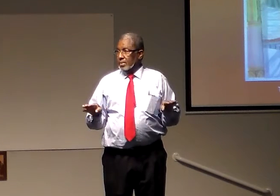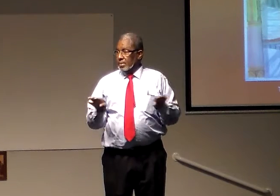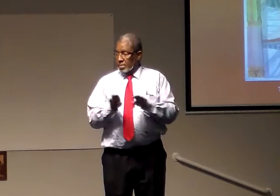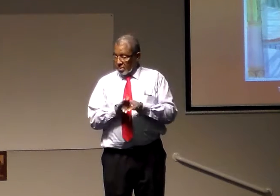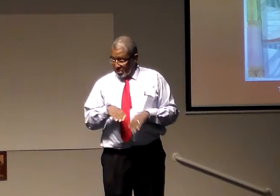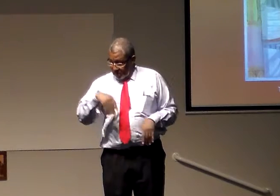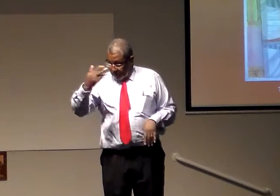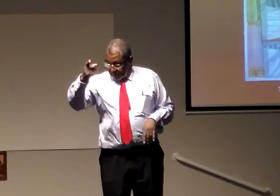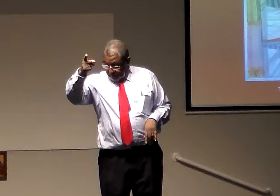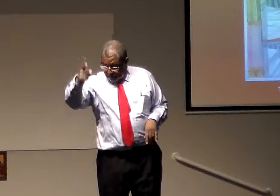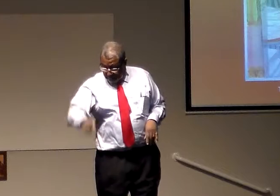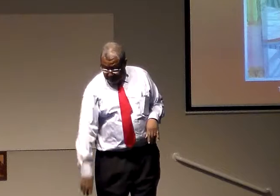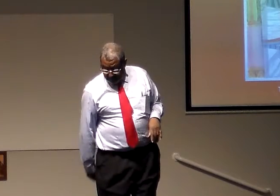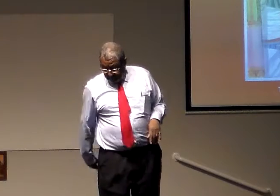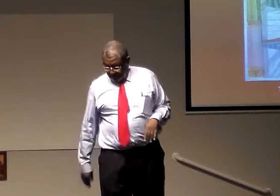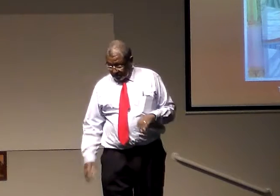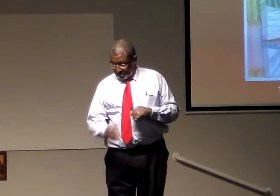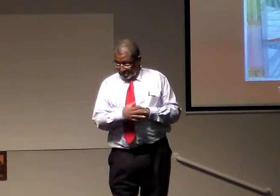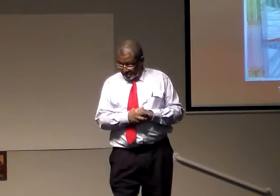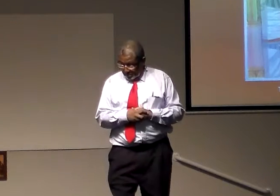story. Let's see what happened.